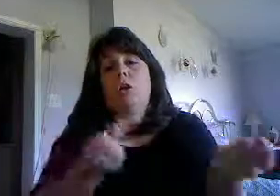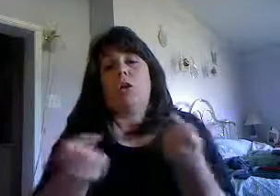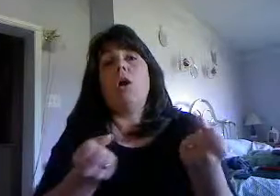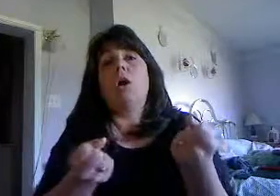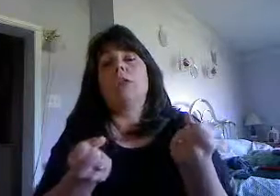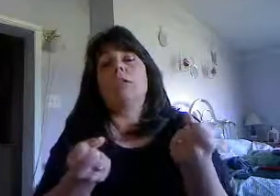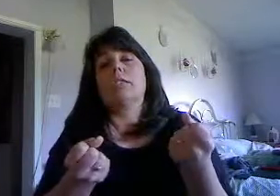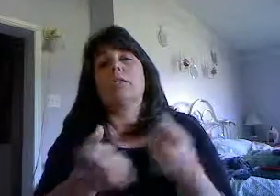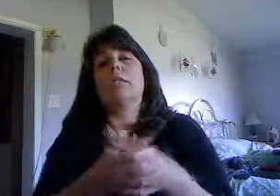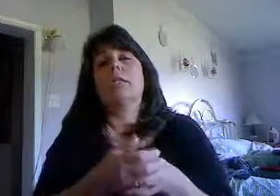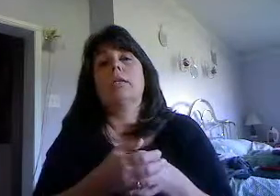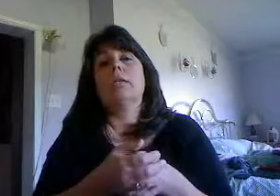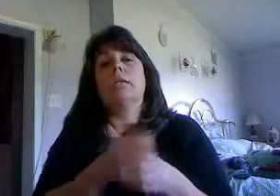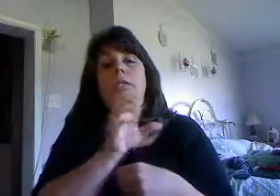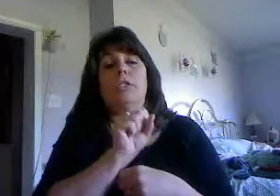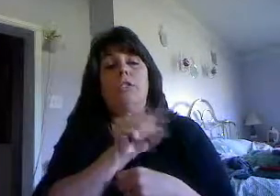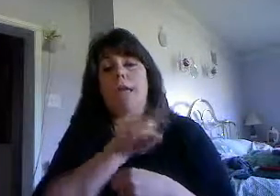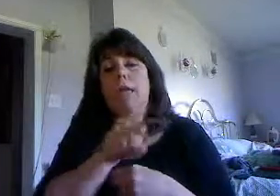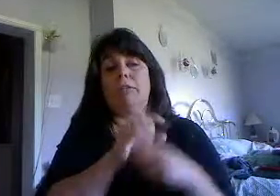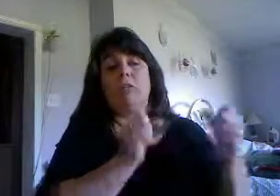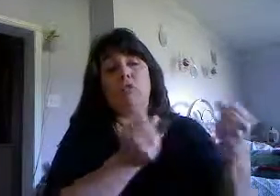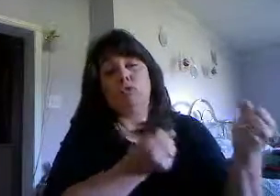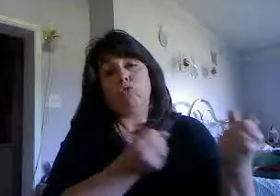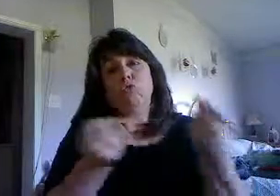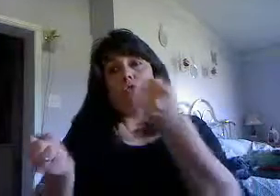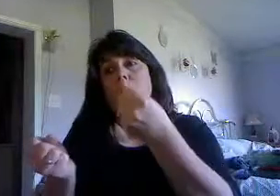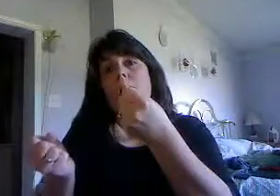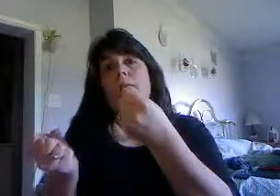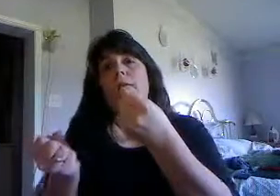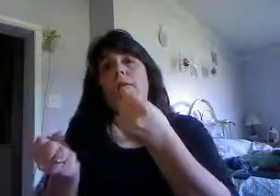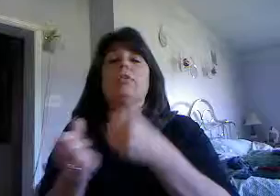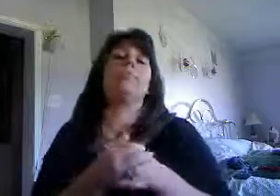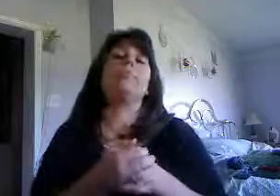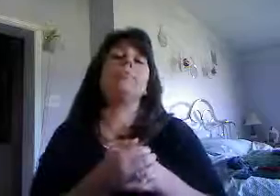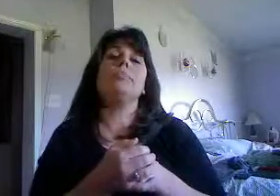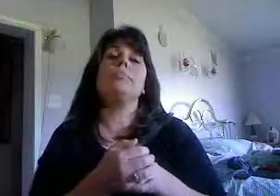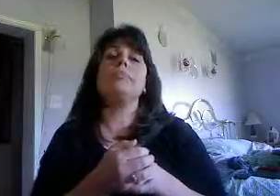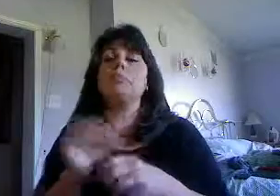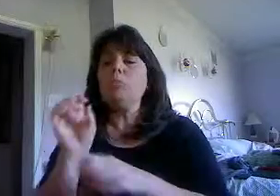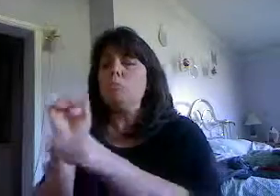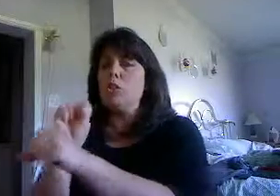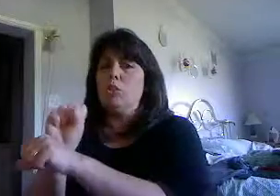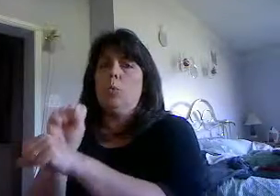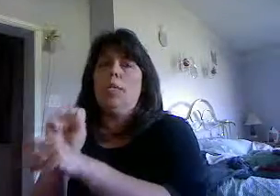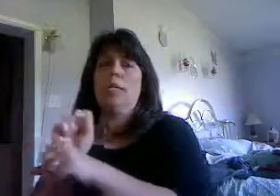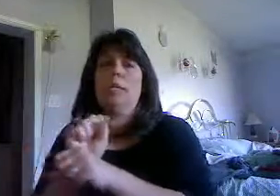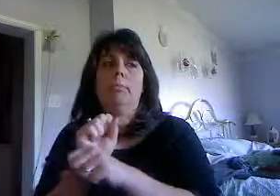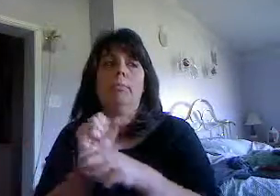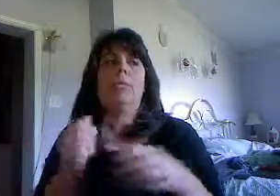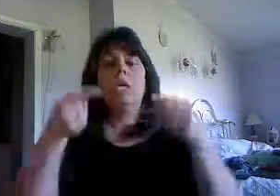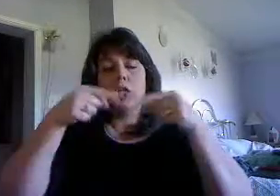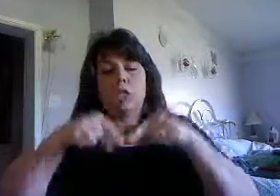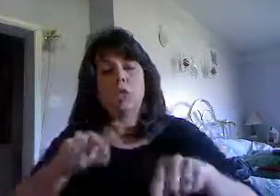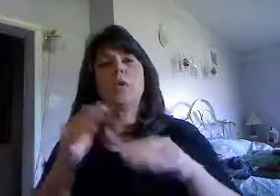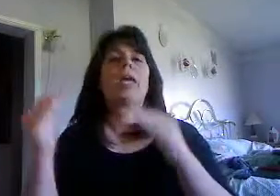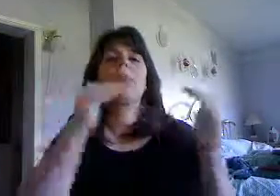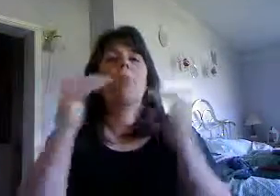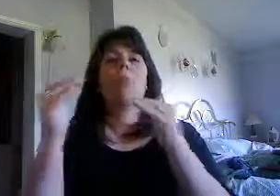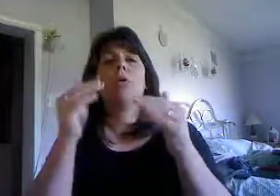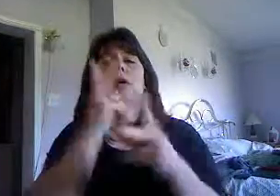During the war, men and women had delayed marriage and child rearing due to the war. And so after the war, a rising marriage and birth